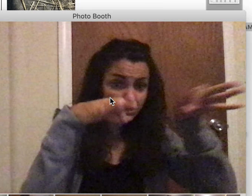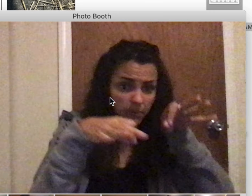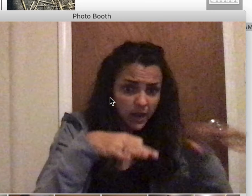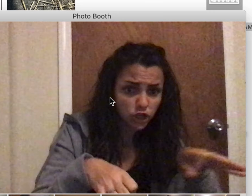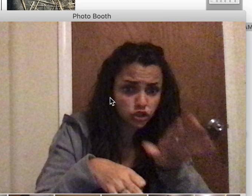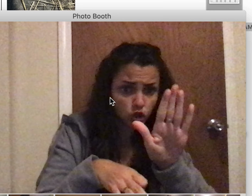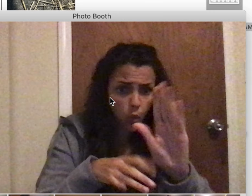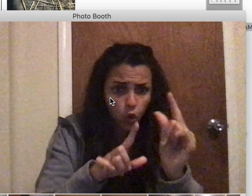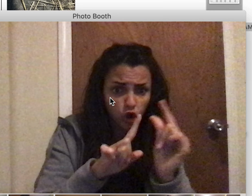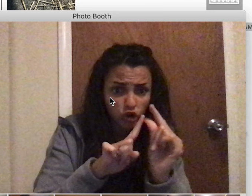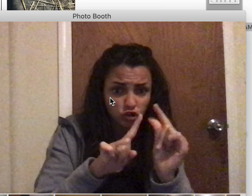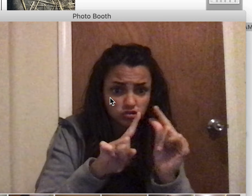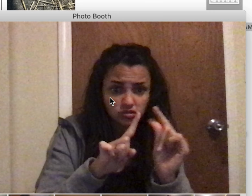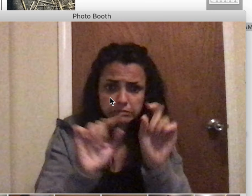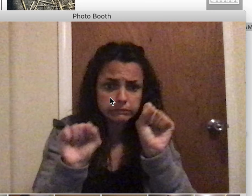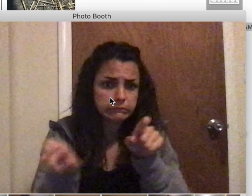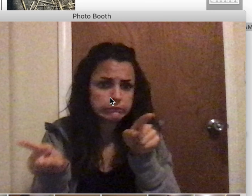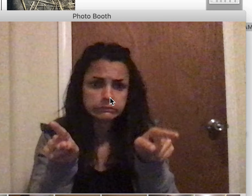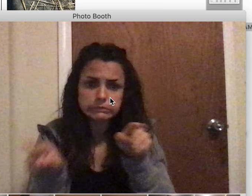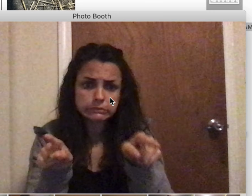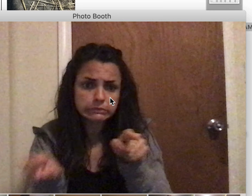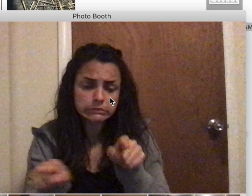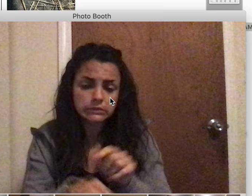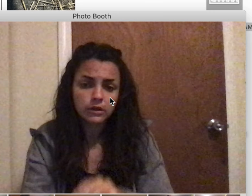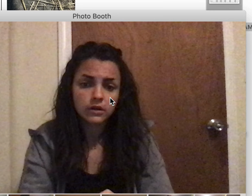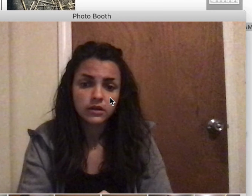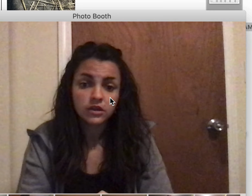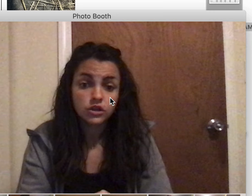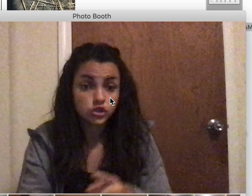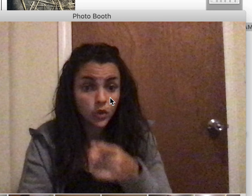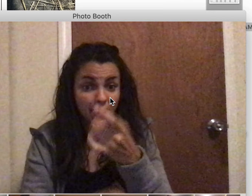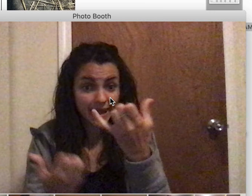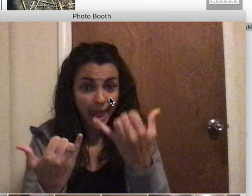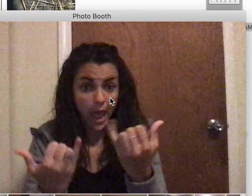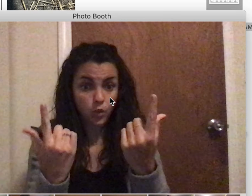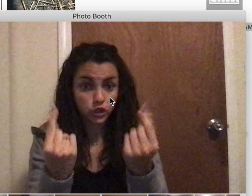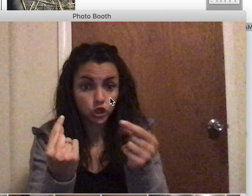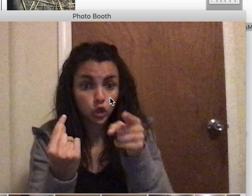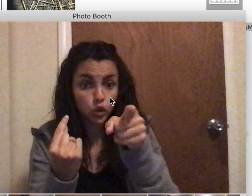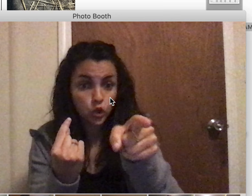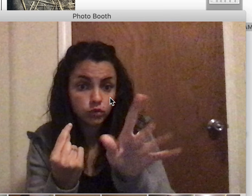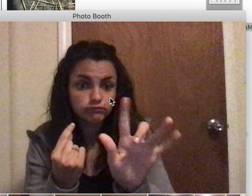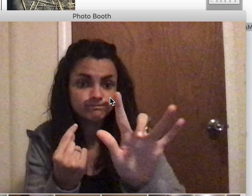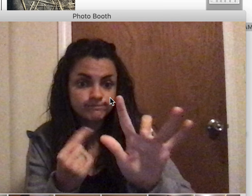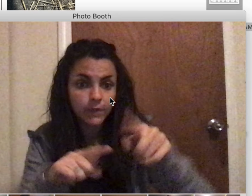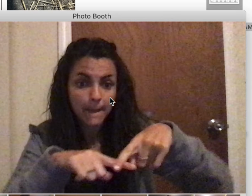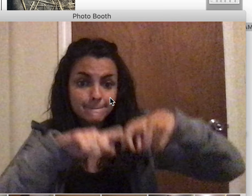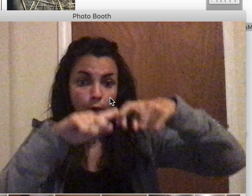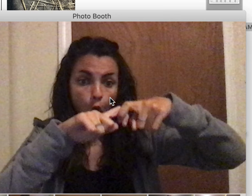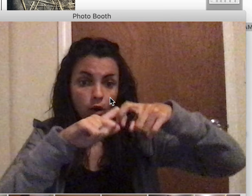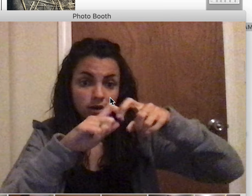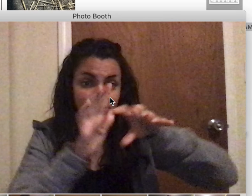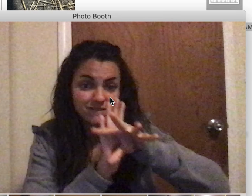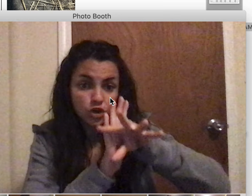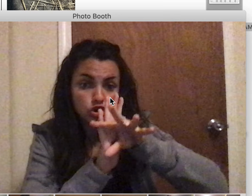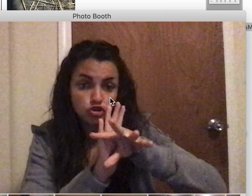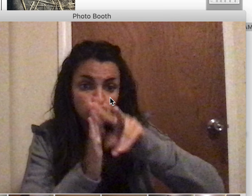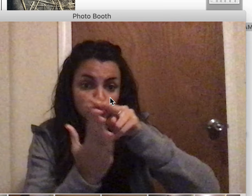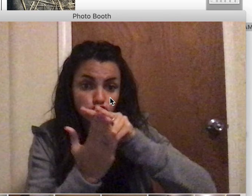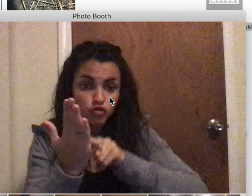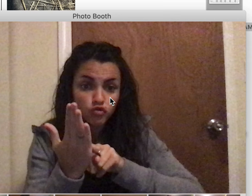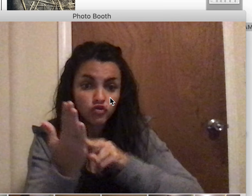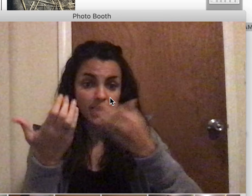now, since you're watching this at home, you're going to pause this video. You're going to read the chapter opening case, which is